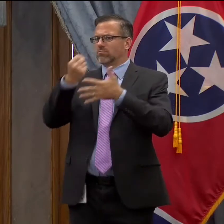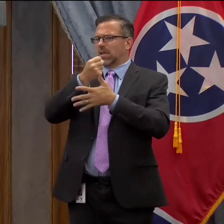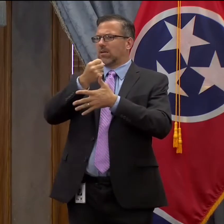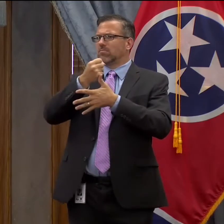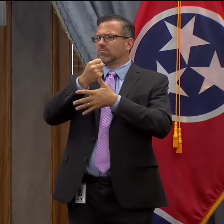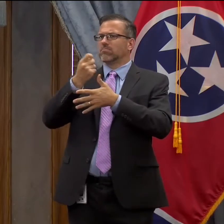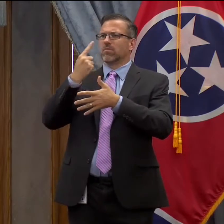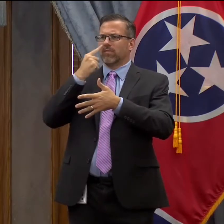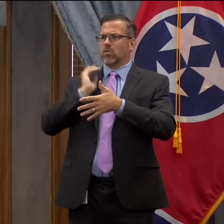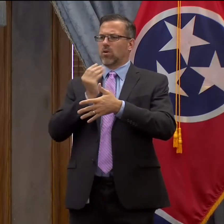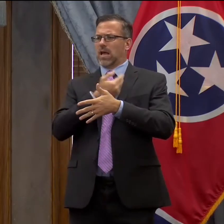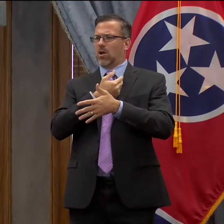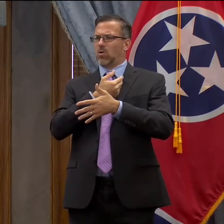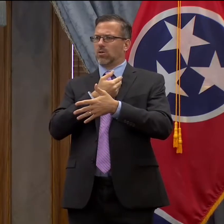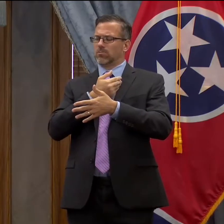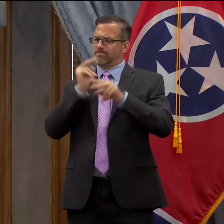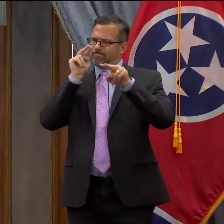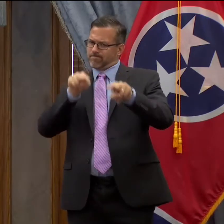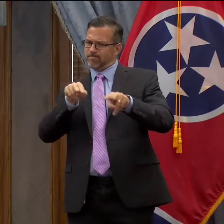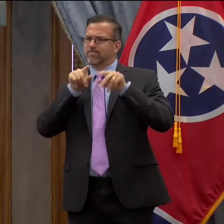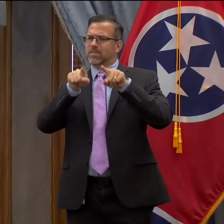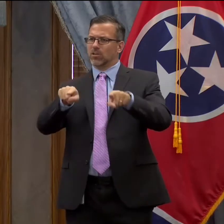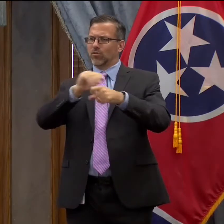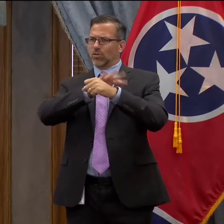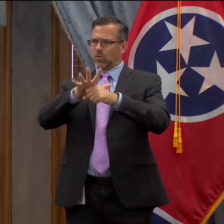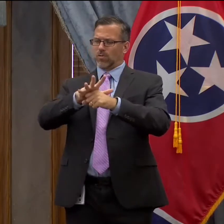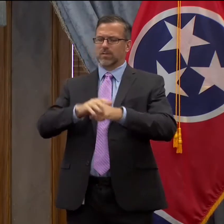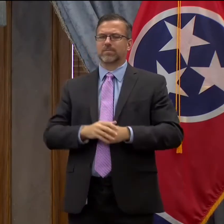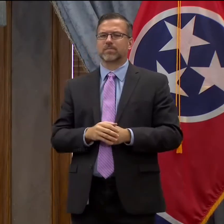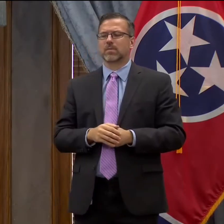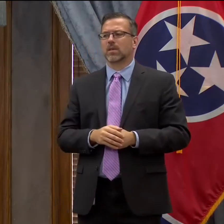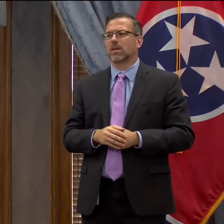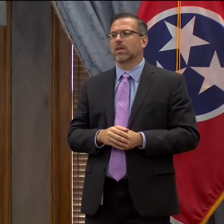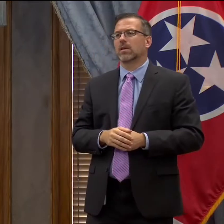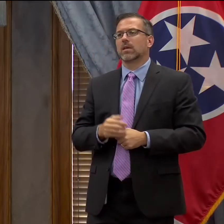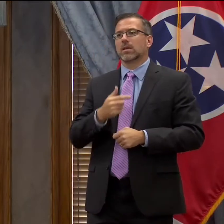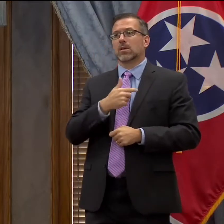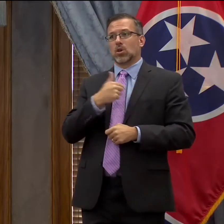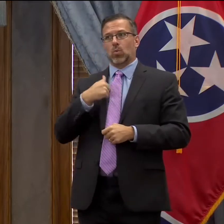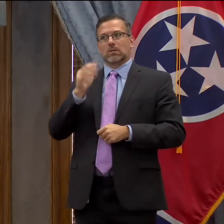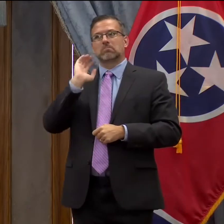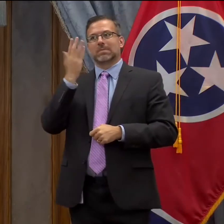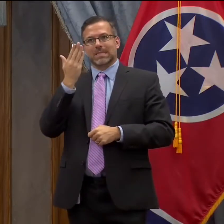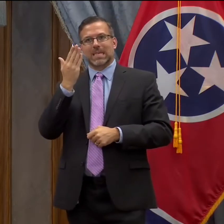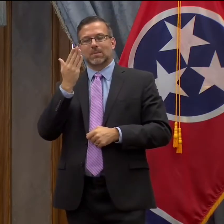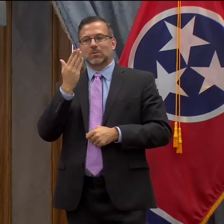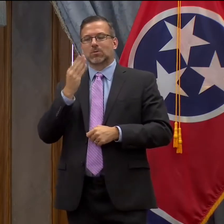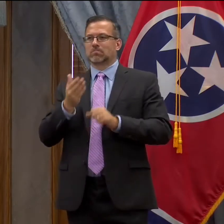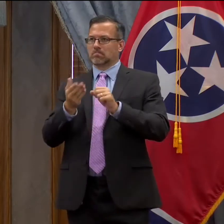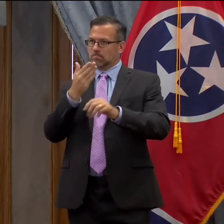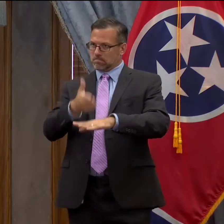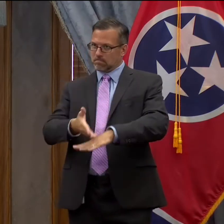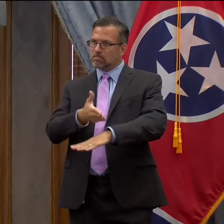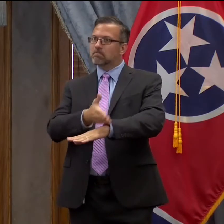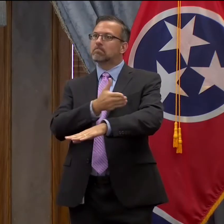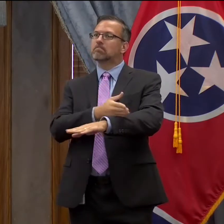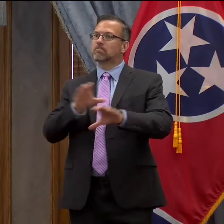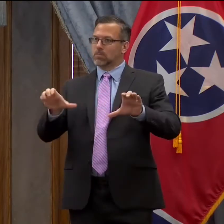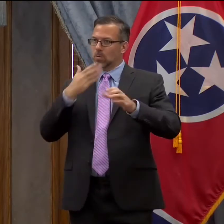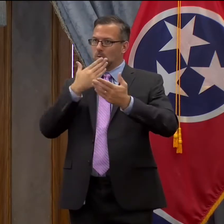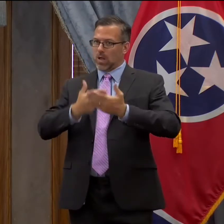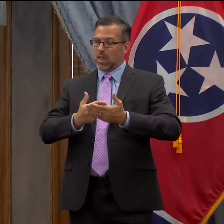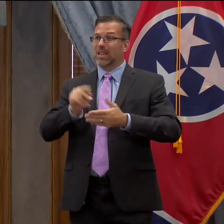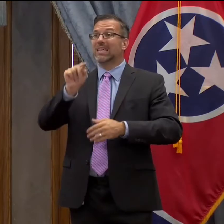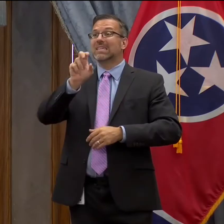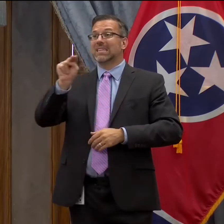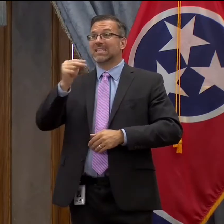Our persistent and multifaceted efforts within our long-term care facilities appear to be paying off in Tennessee, as we do have one of the